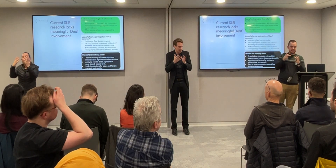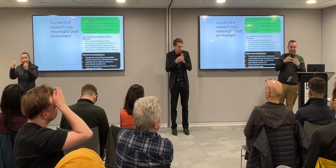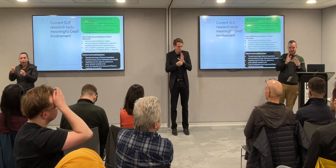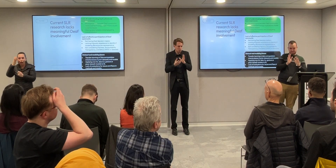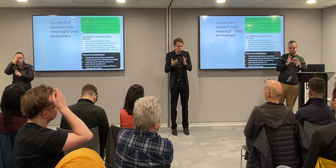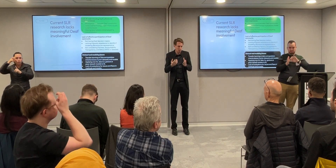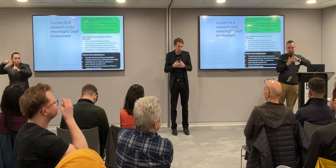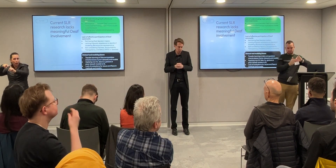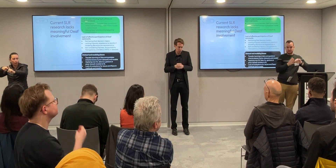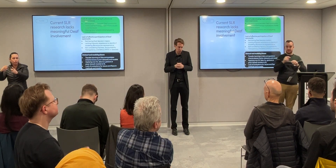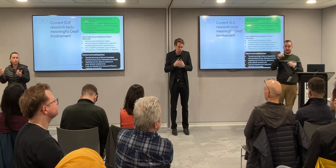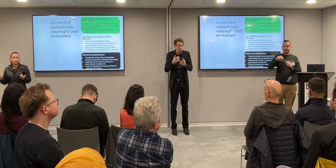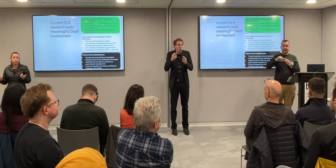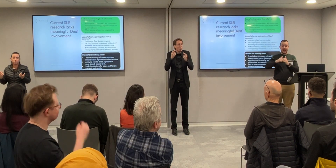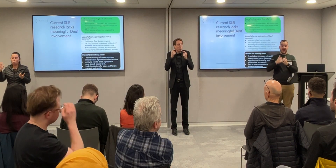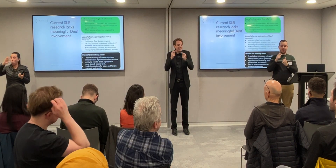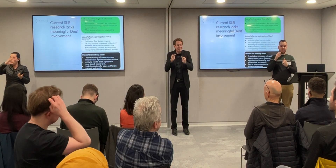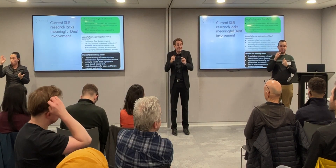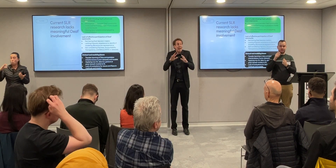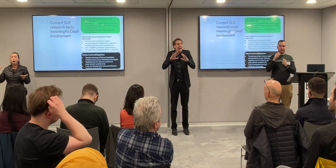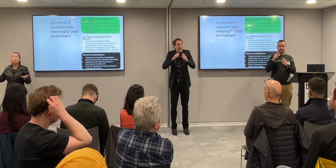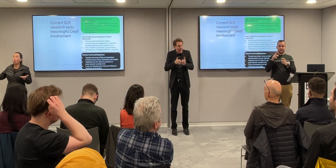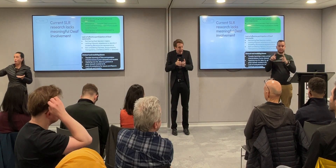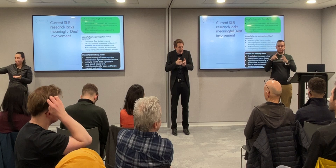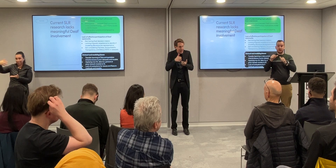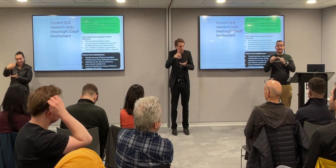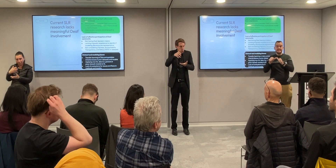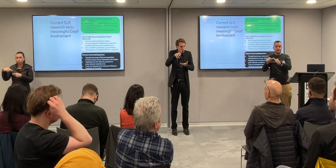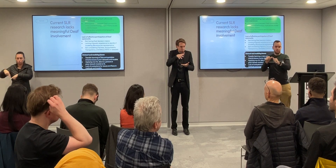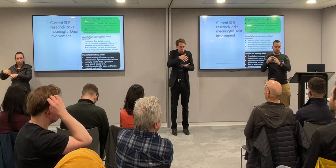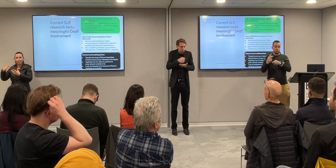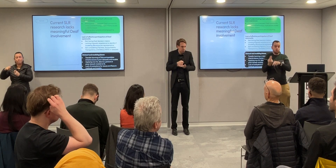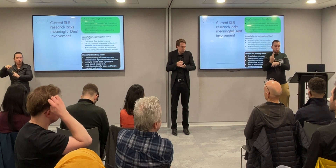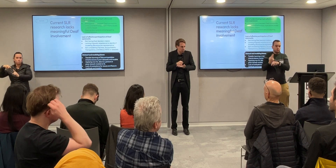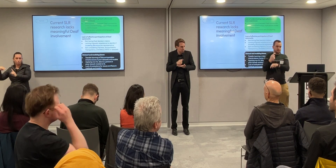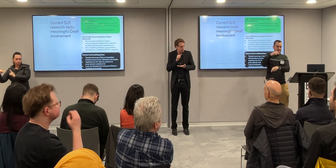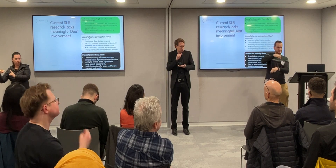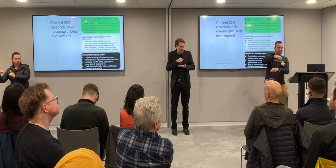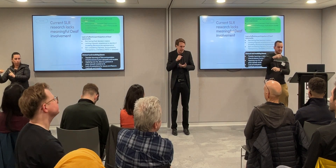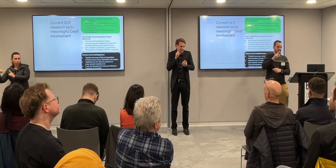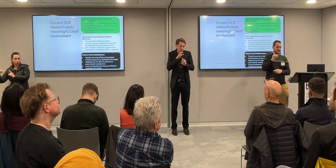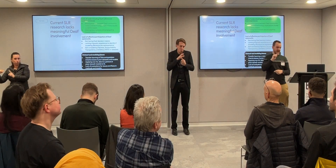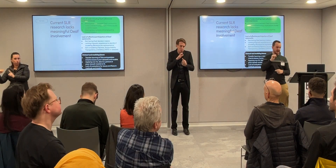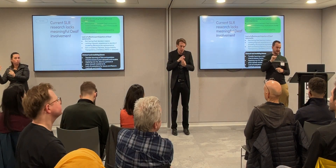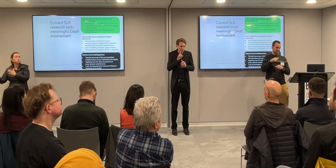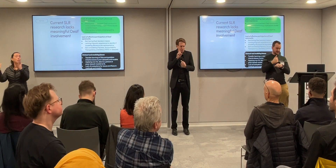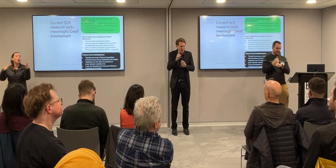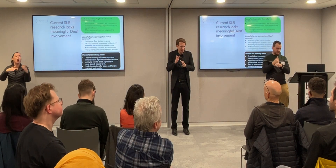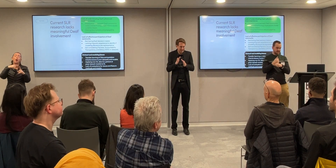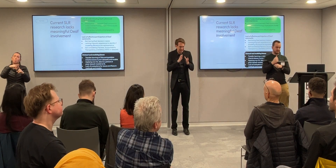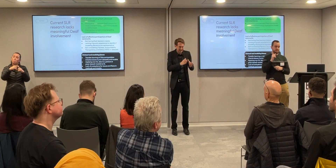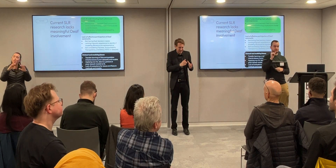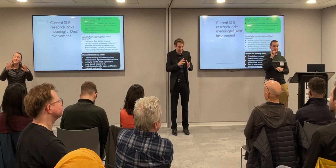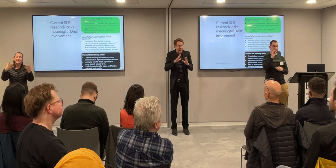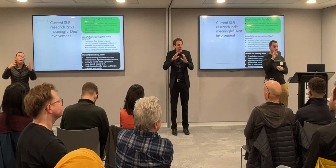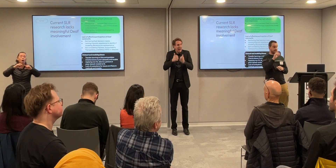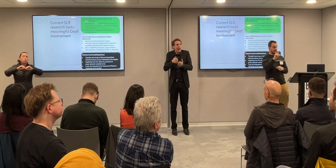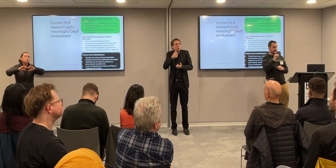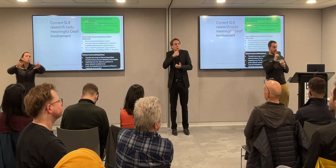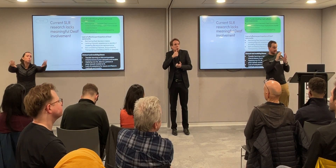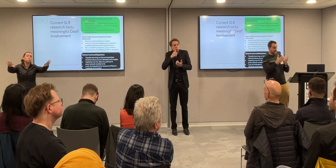collected in the first place. Putting that to one side, we need to consider how people are continuing to use the data that is